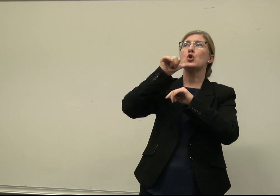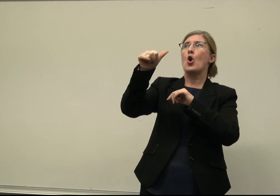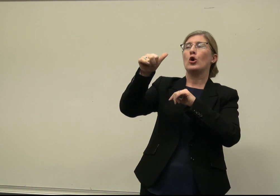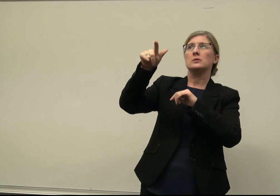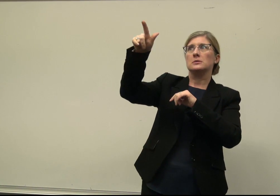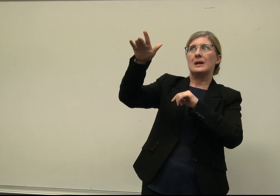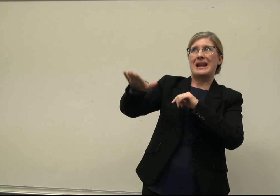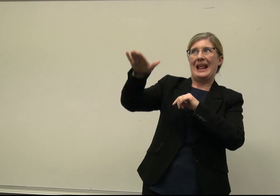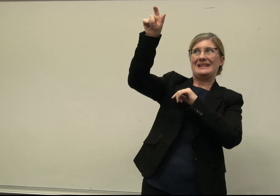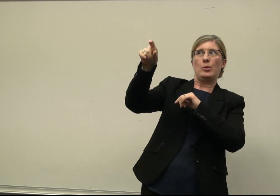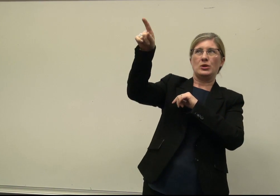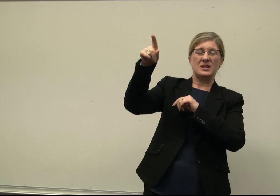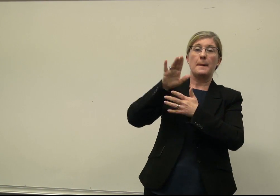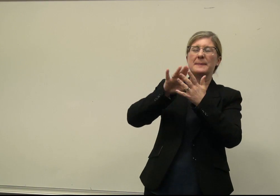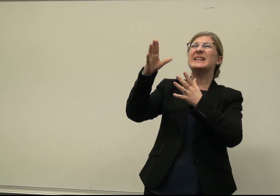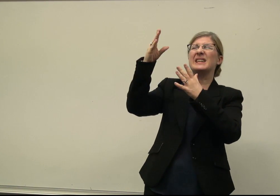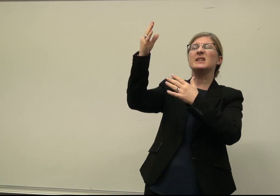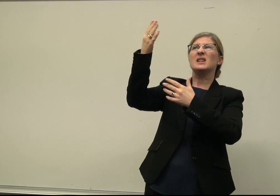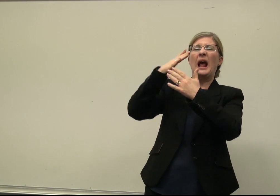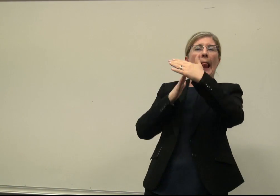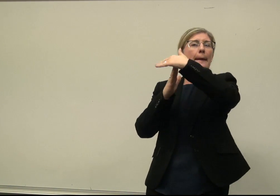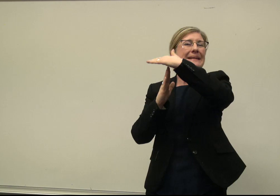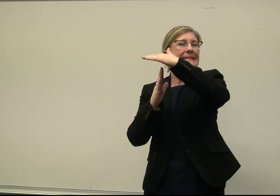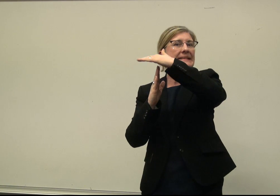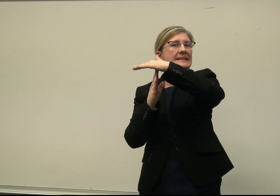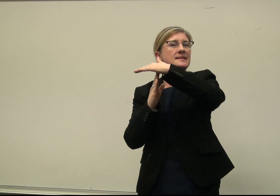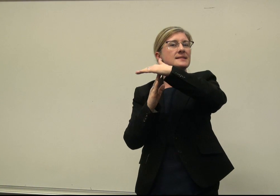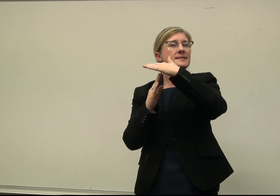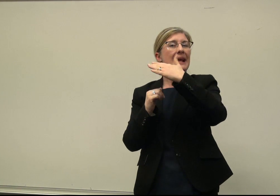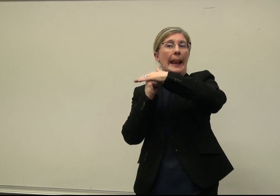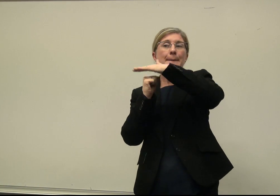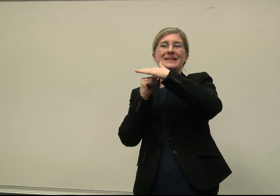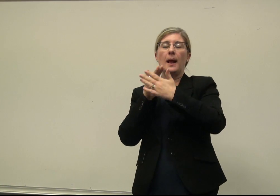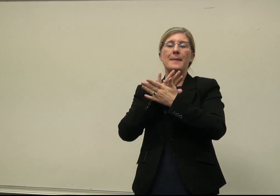they don't really progress very